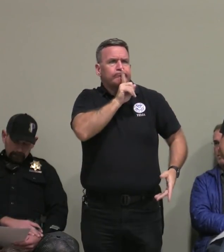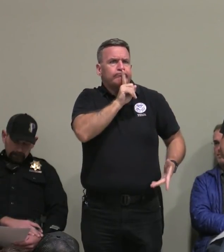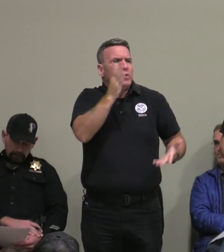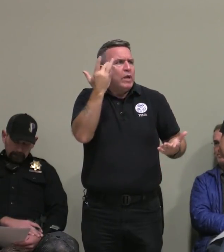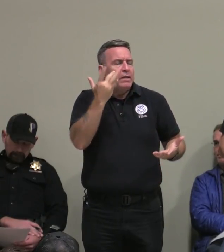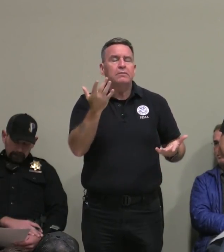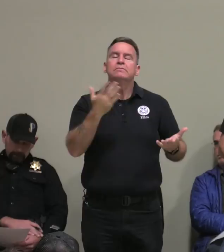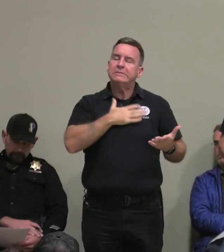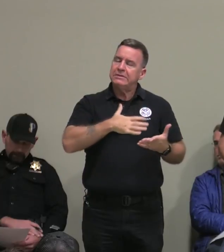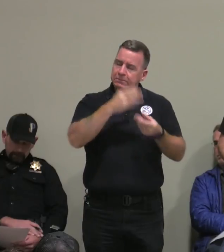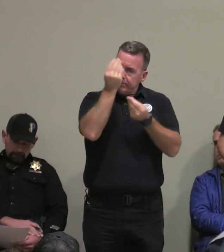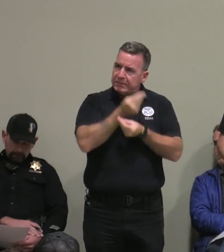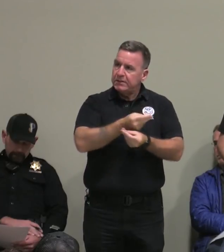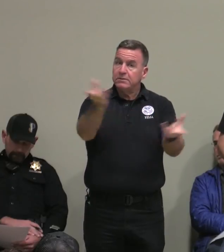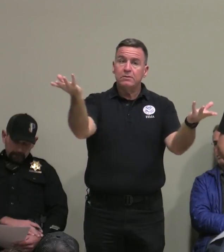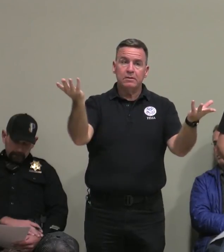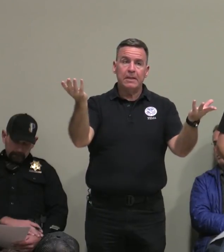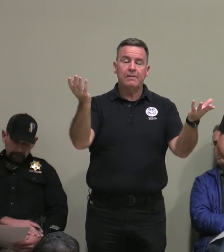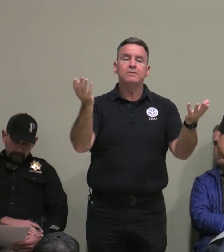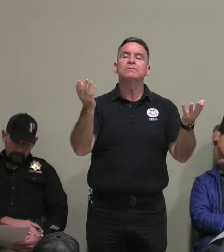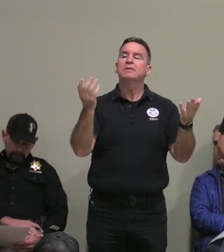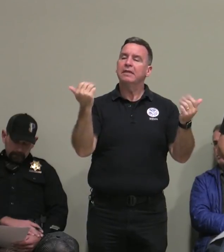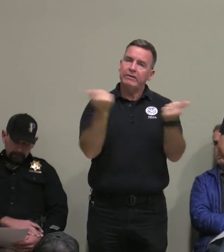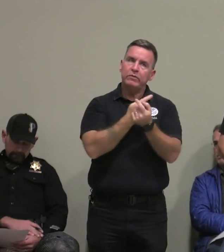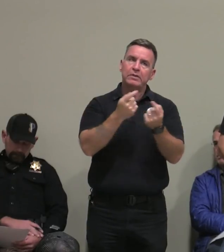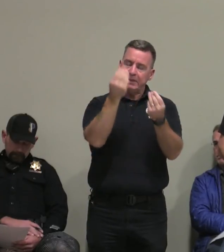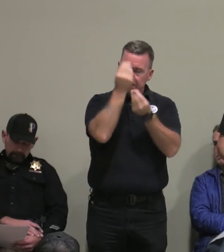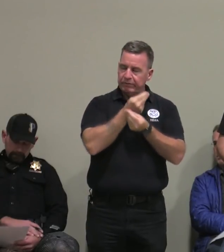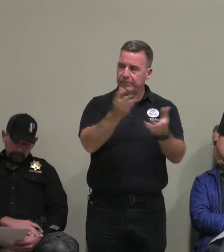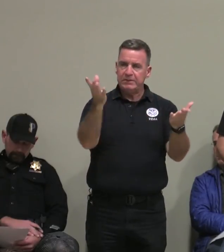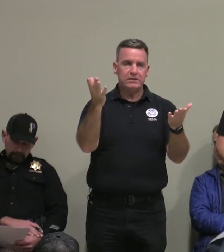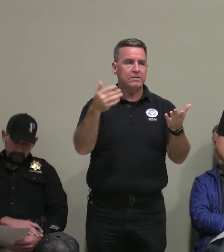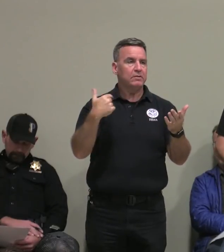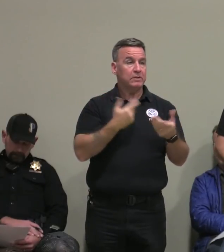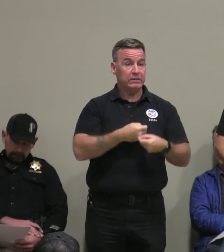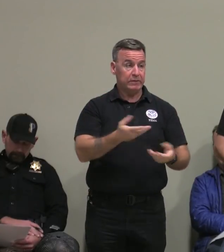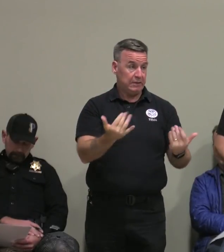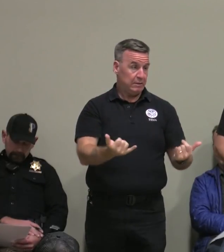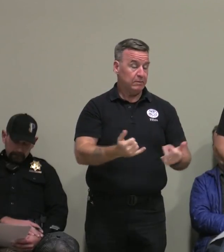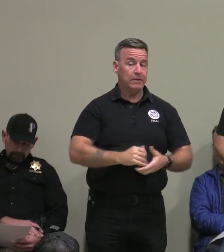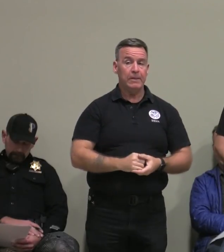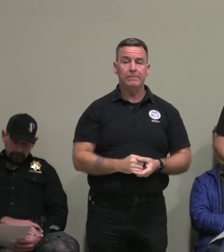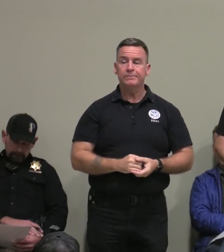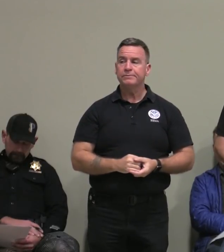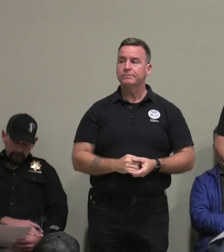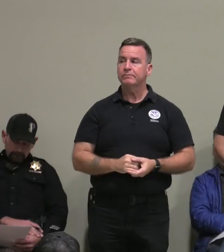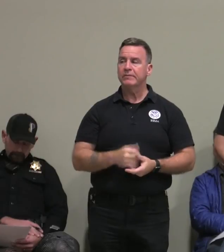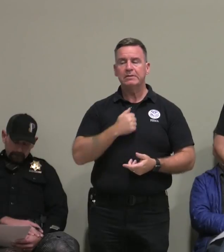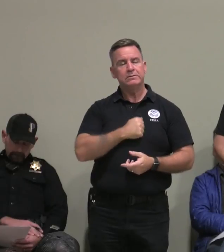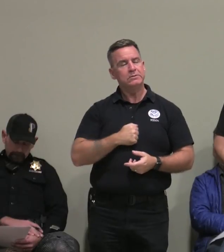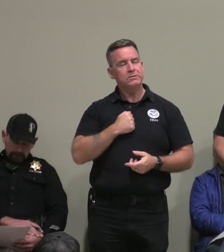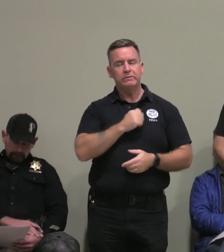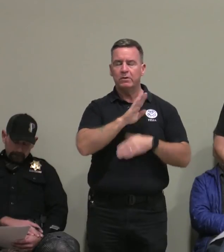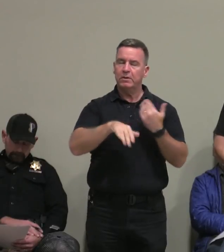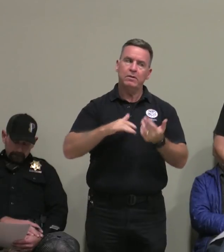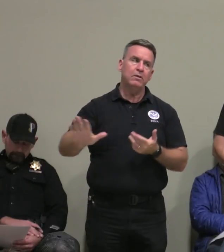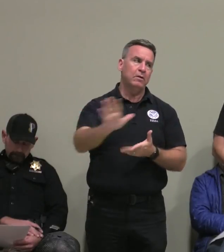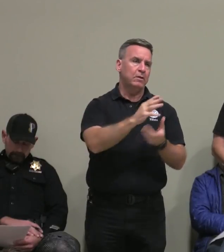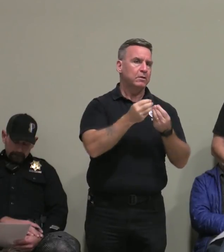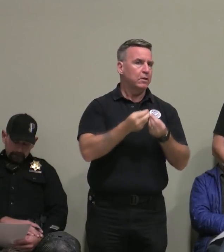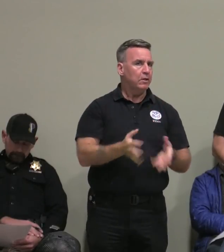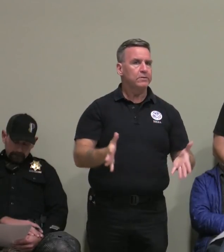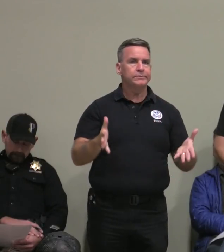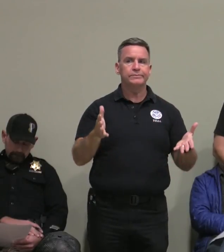pass it along. And that way we can get everyone the information that we're going to provide you tonight. And I'm so sorry for all your losses